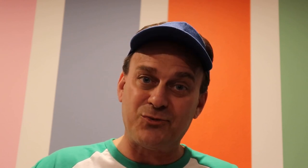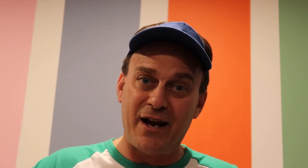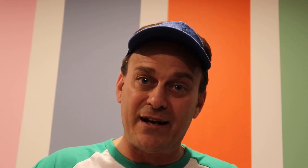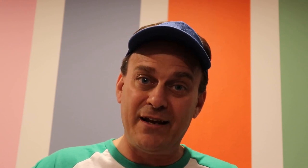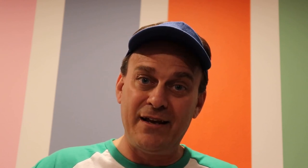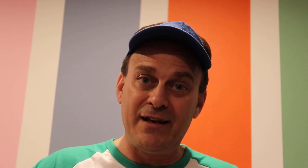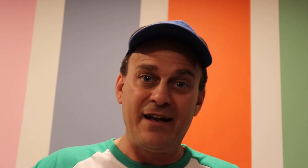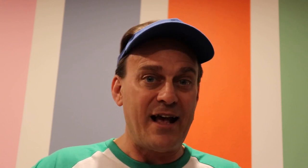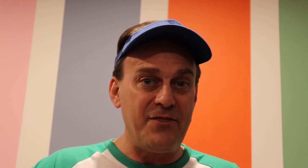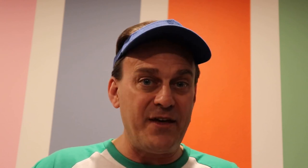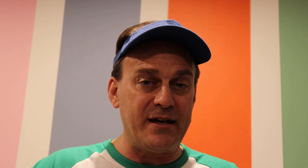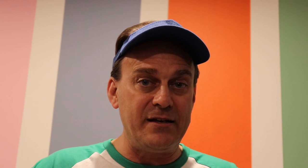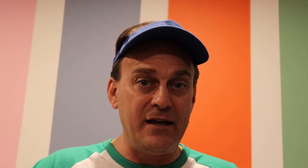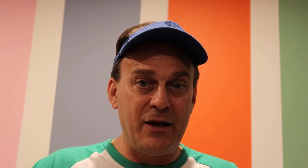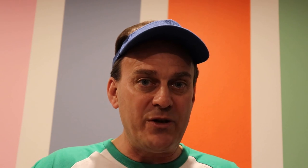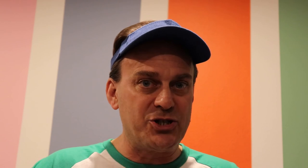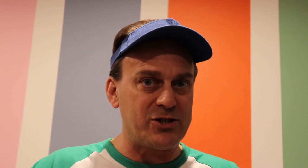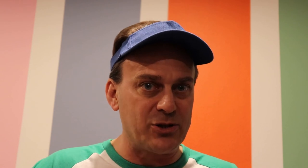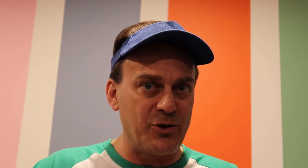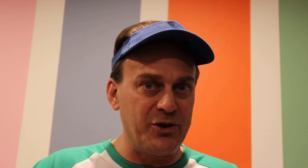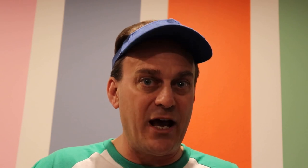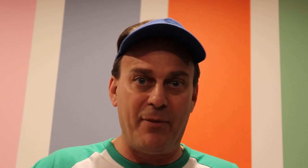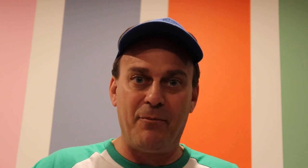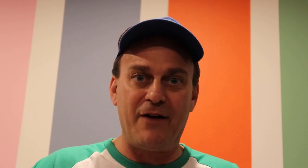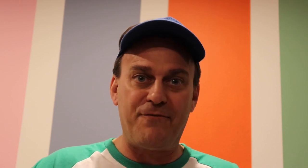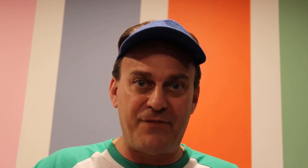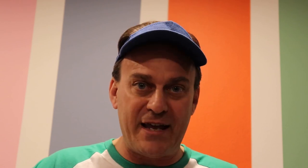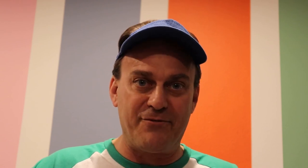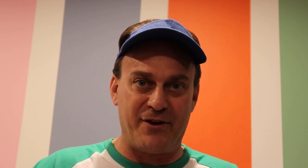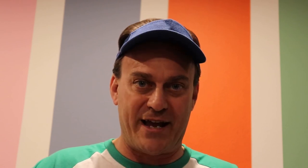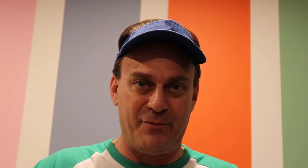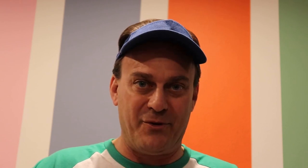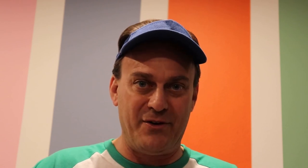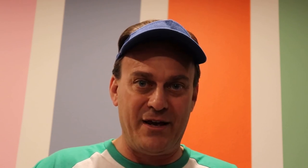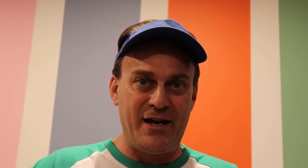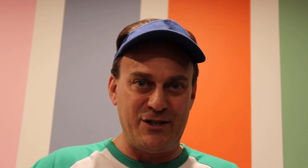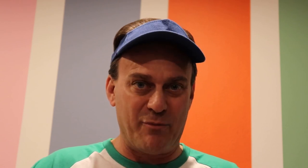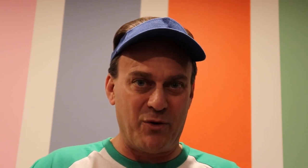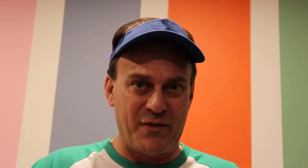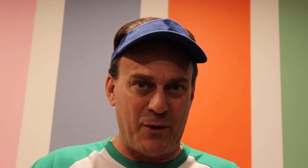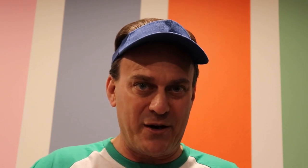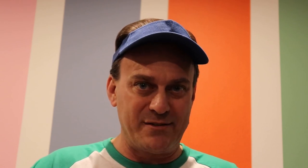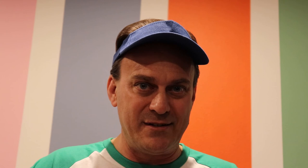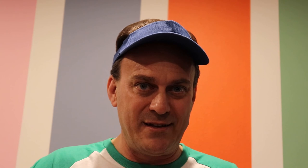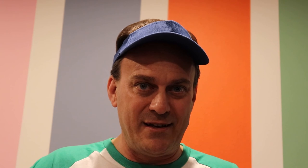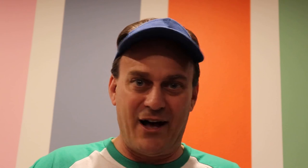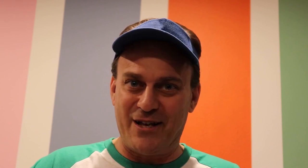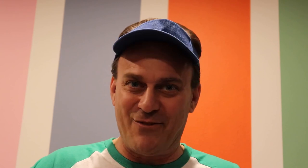right. And then we just learned about my favorite animal. Do you remember what that was? I'll give you a